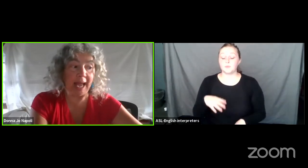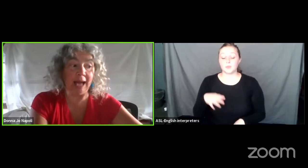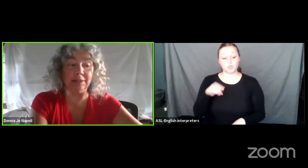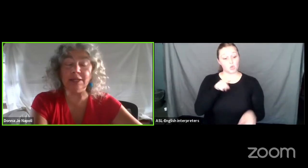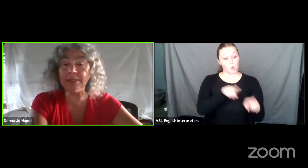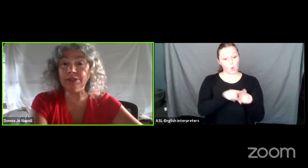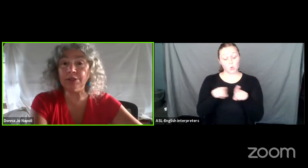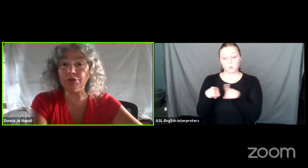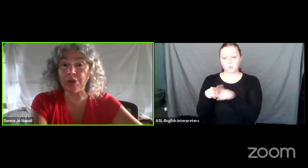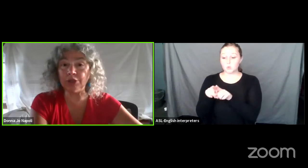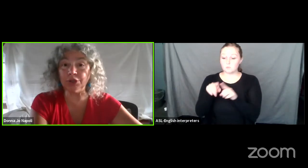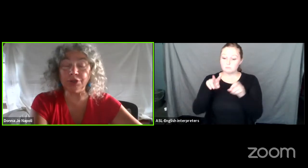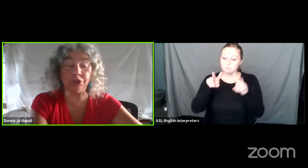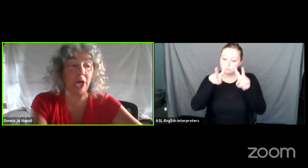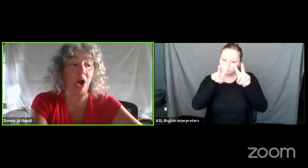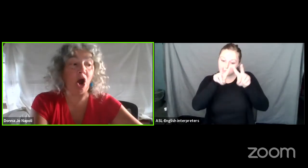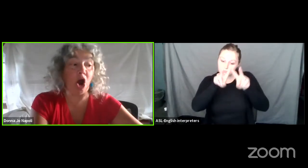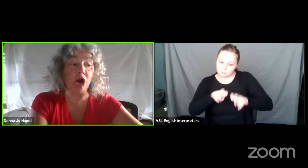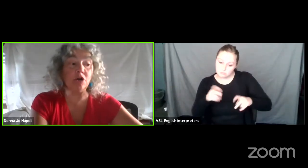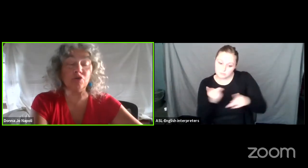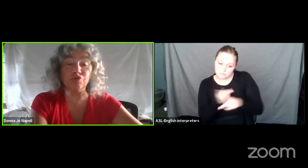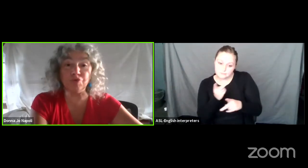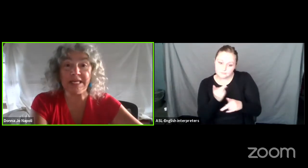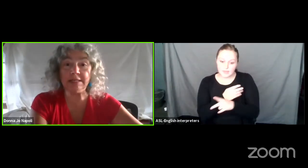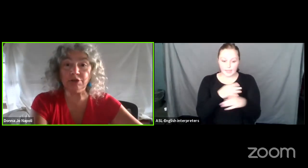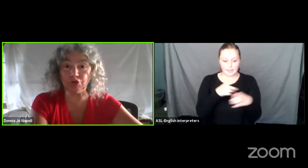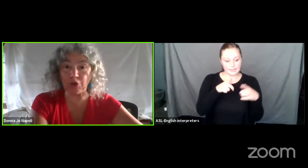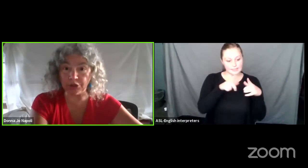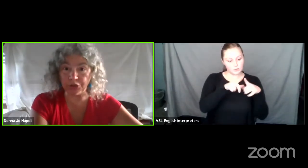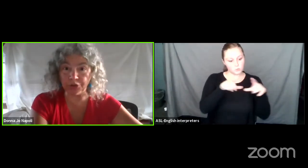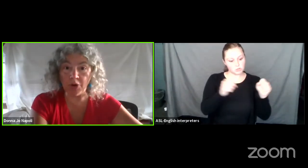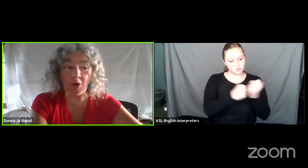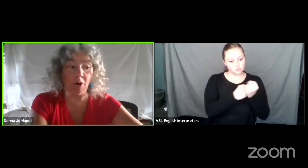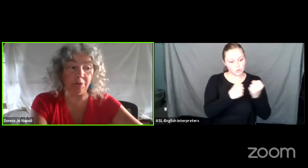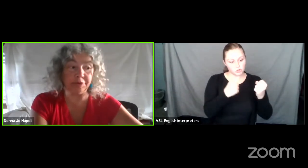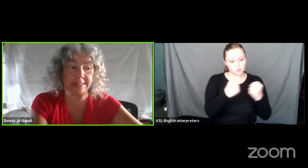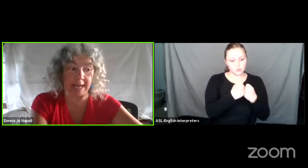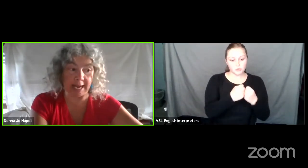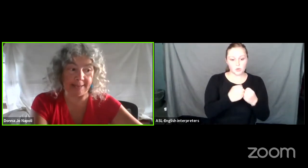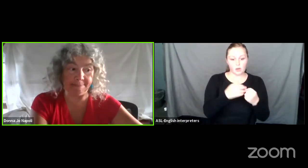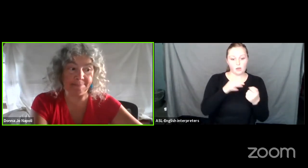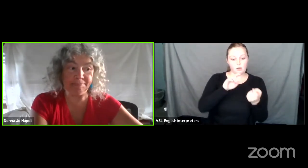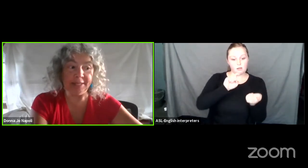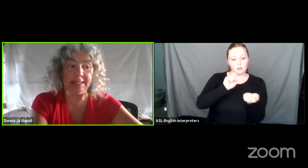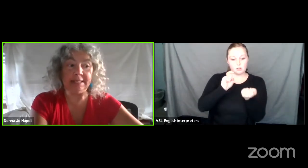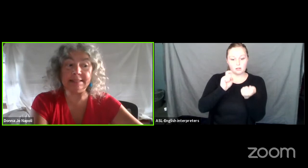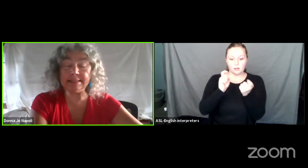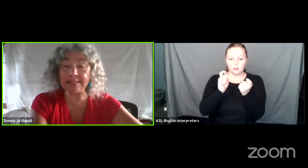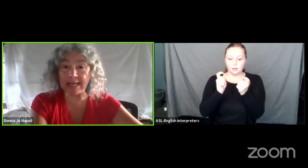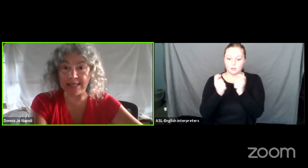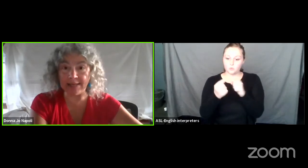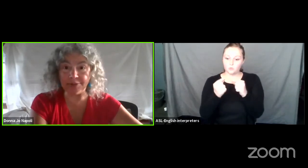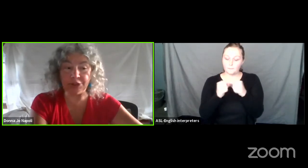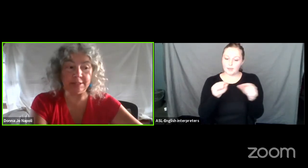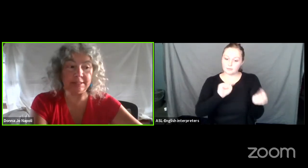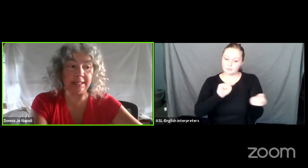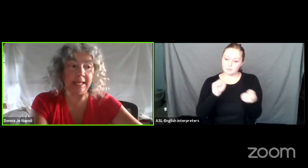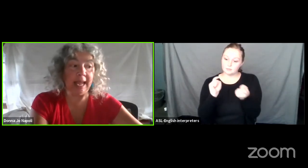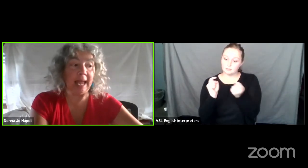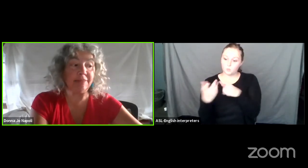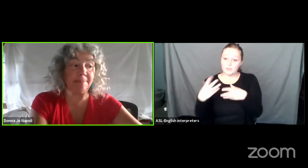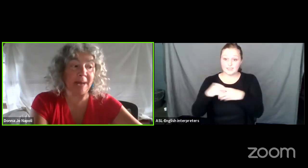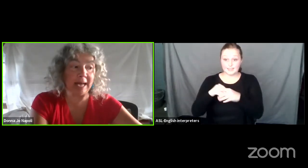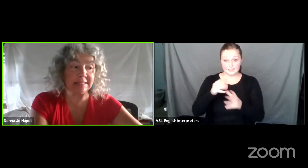explores how linguistic structures are restructured over time in sign